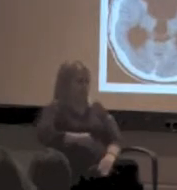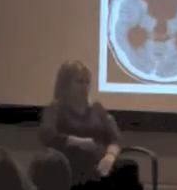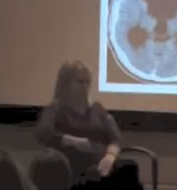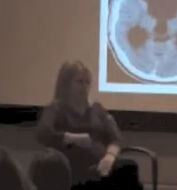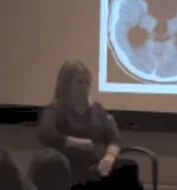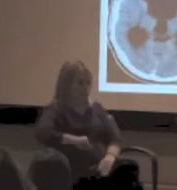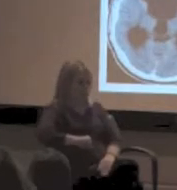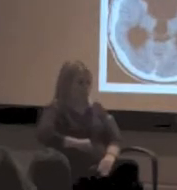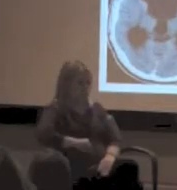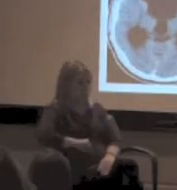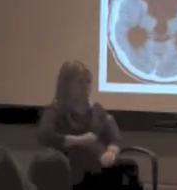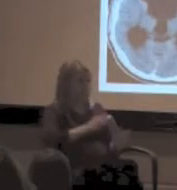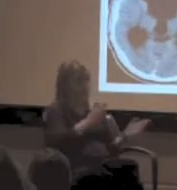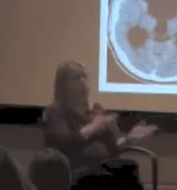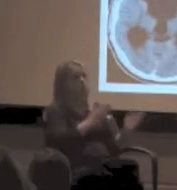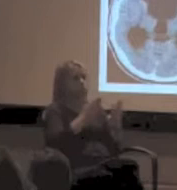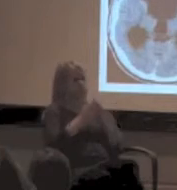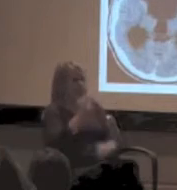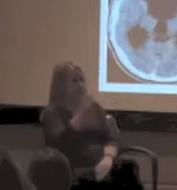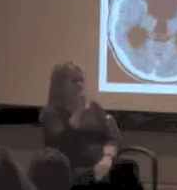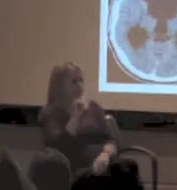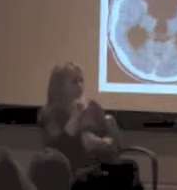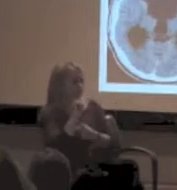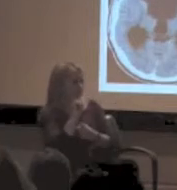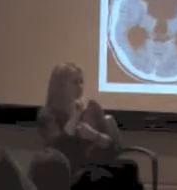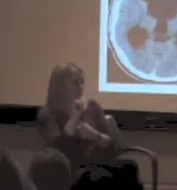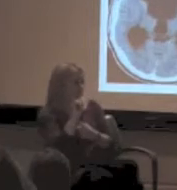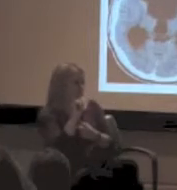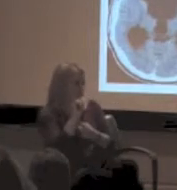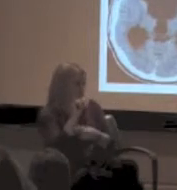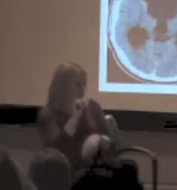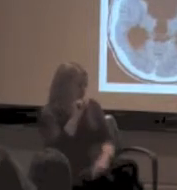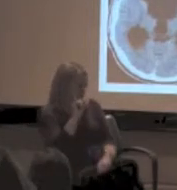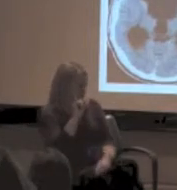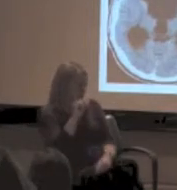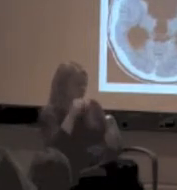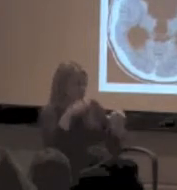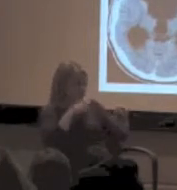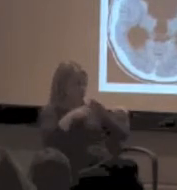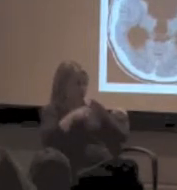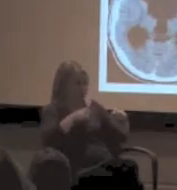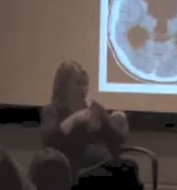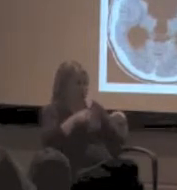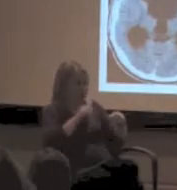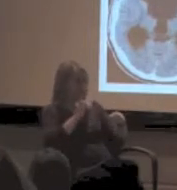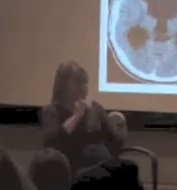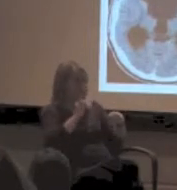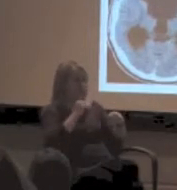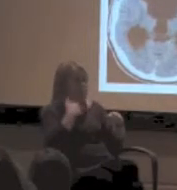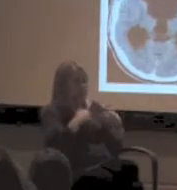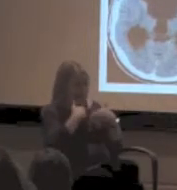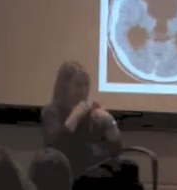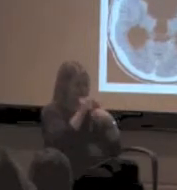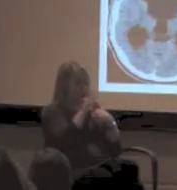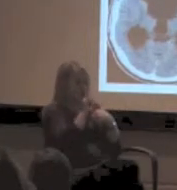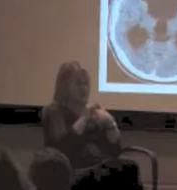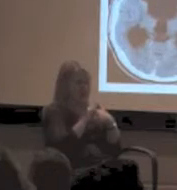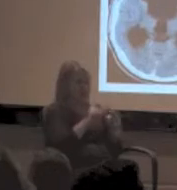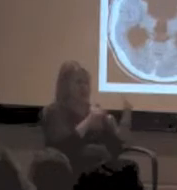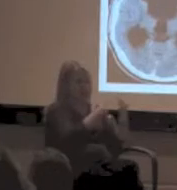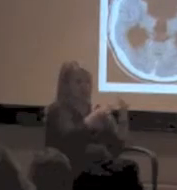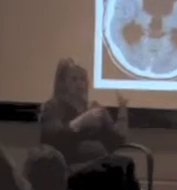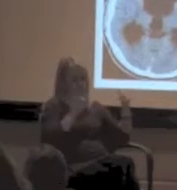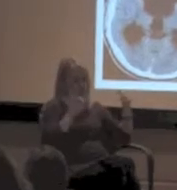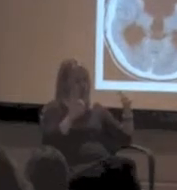we're trying to move to do mostly MRIs now. At this hospital, that's Monday through Friday from 9 to